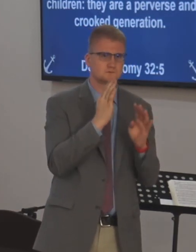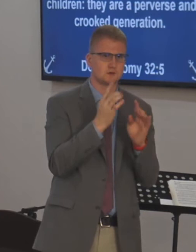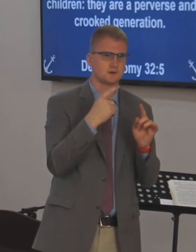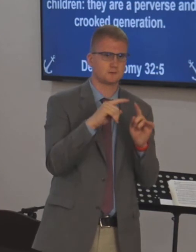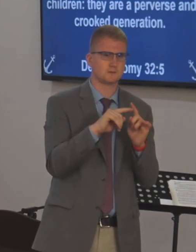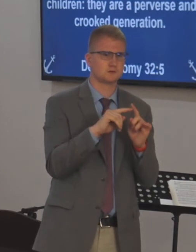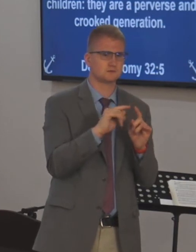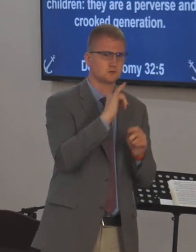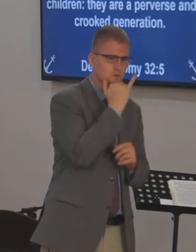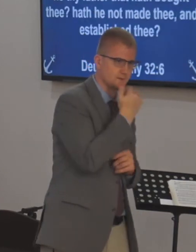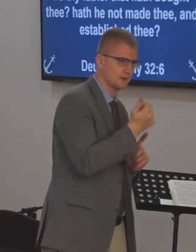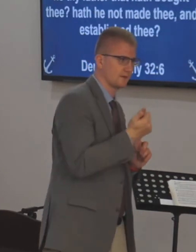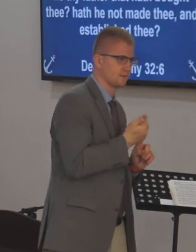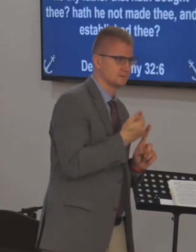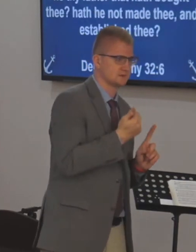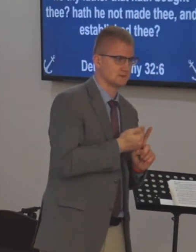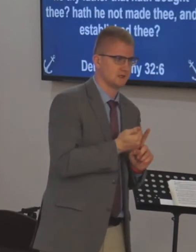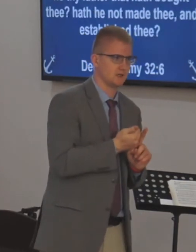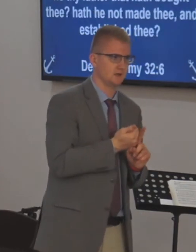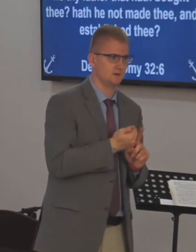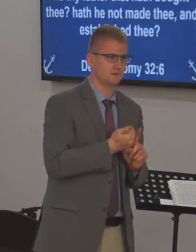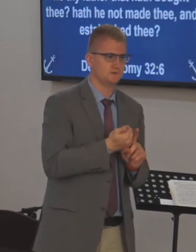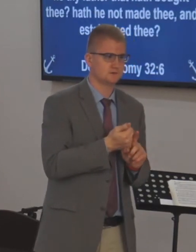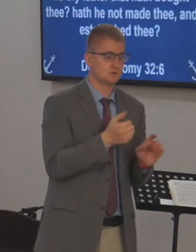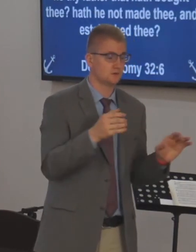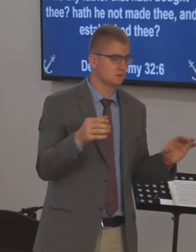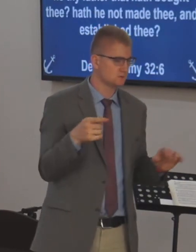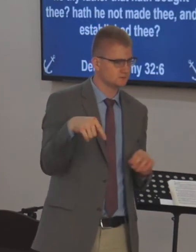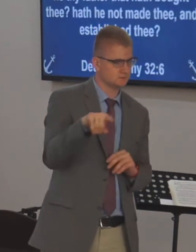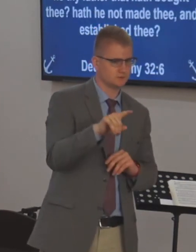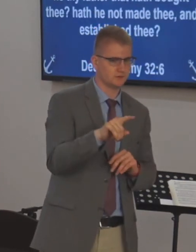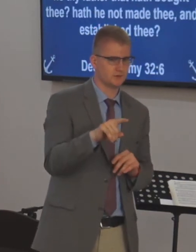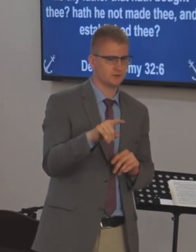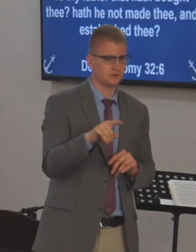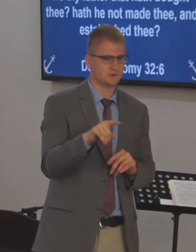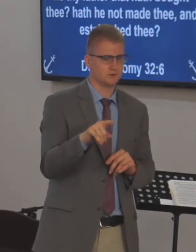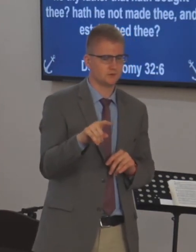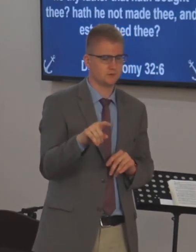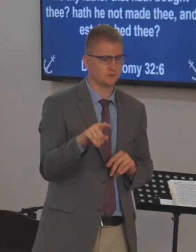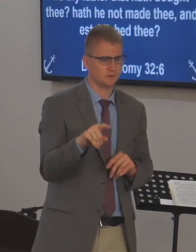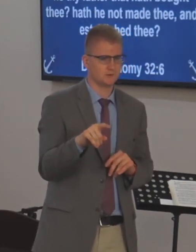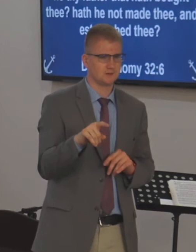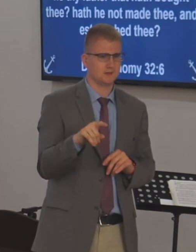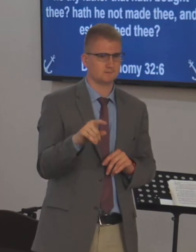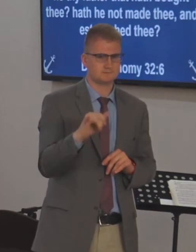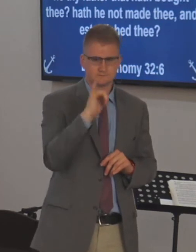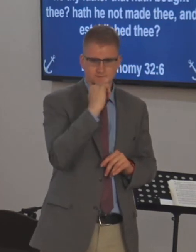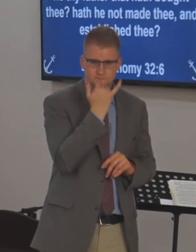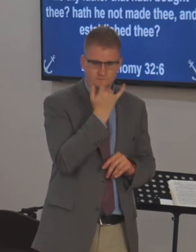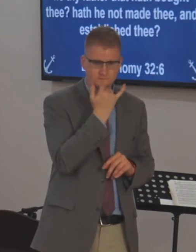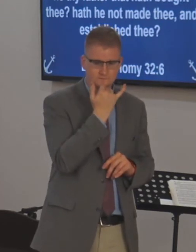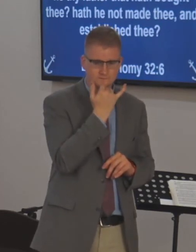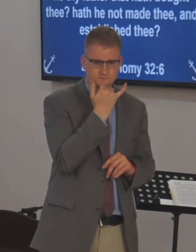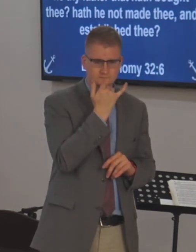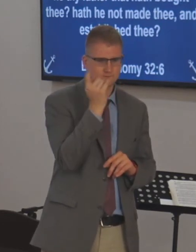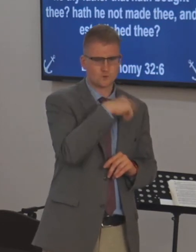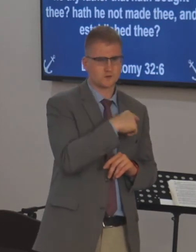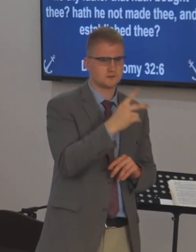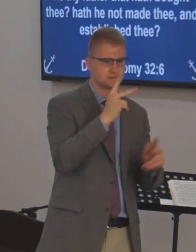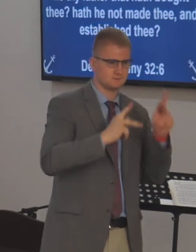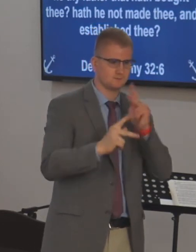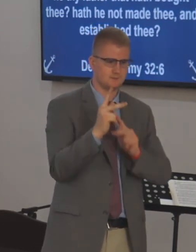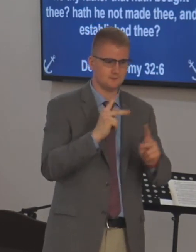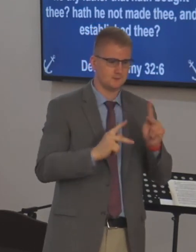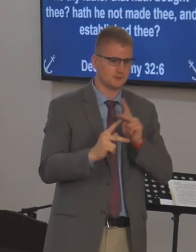6. Do you thus requite the Lord, O foolish people and unwise? Is he not thy father that